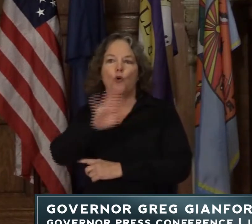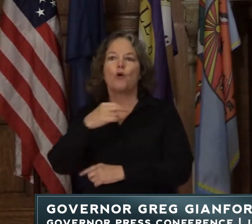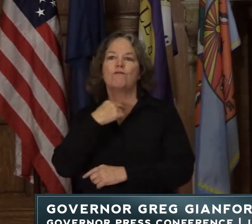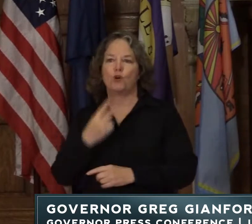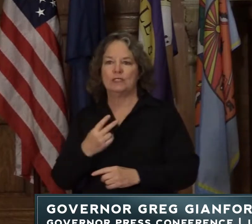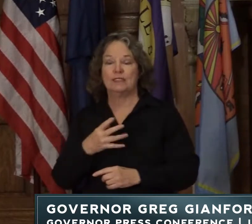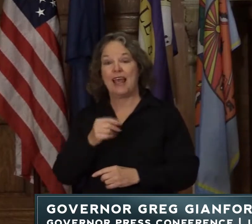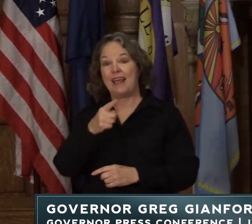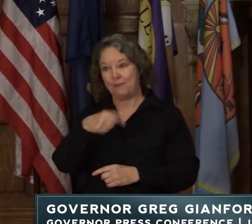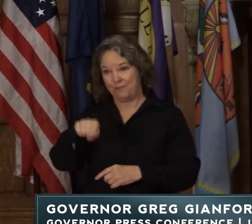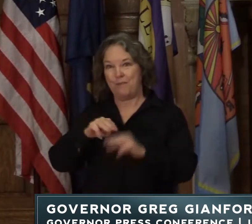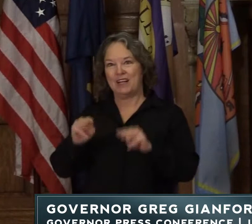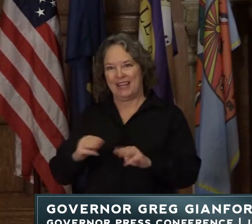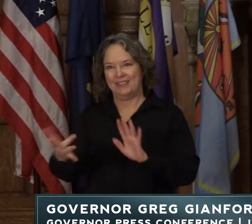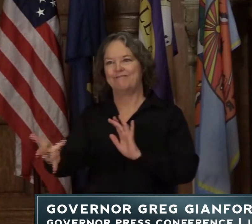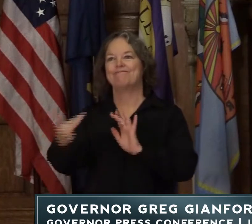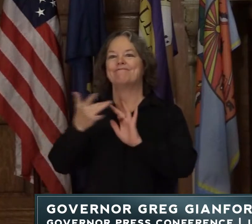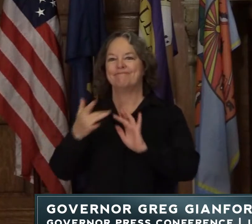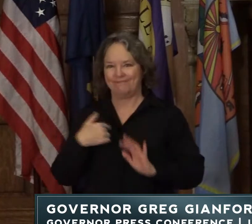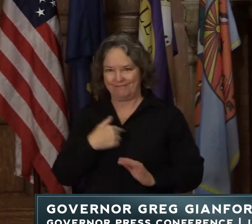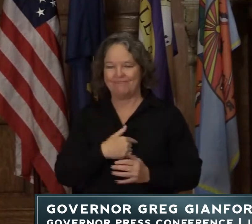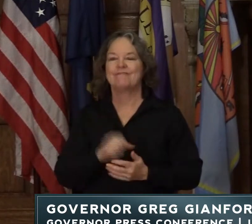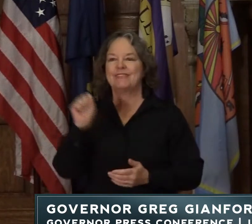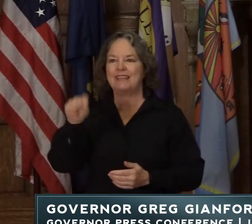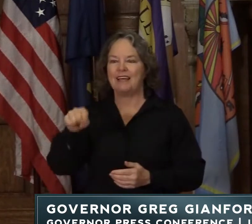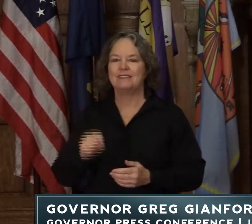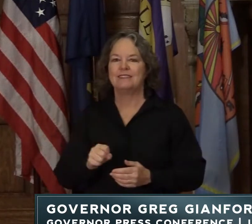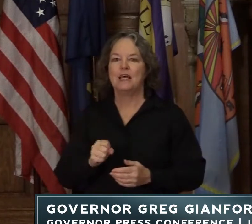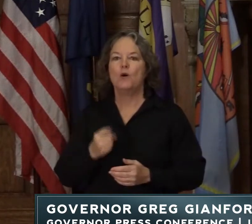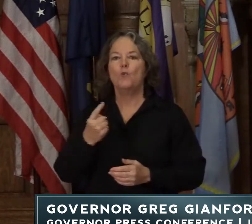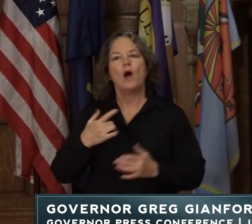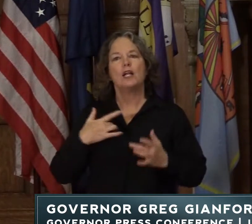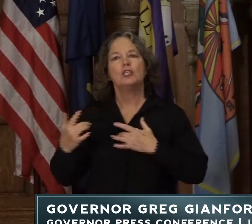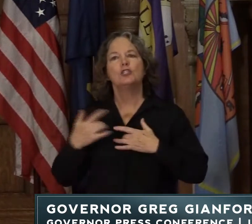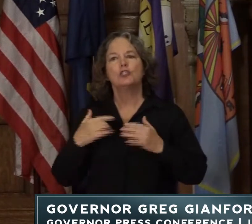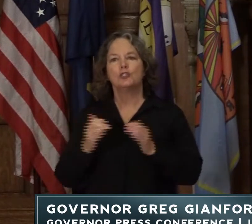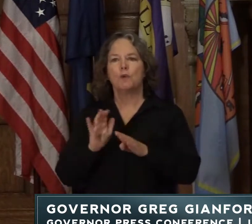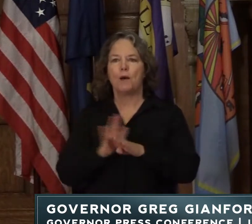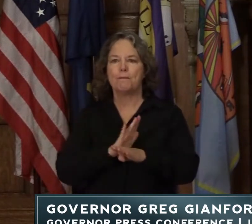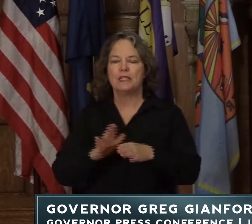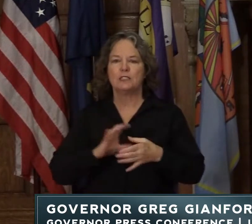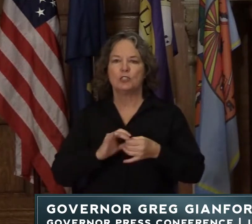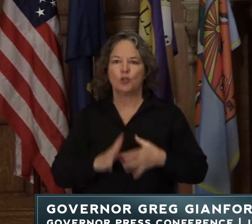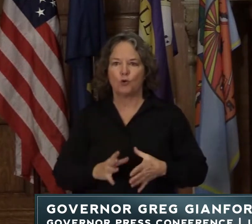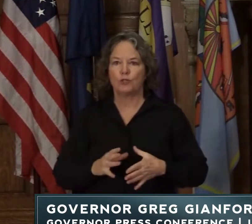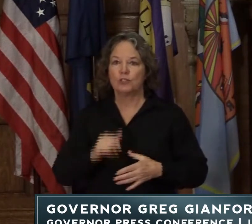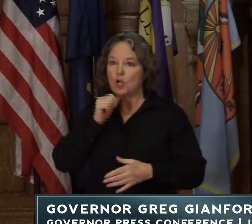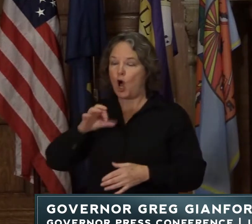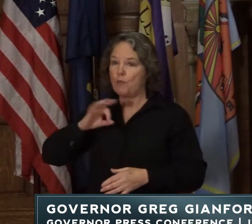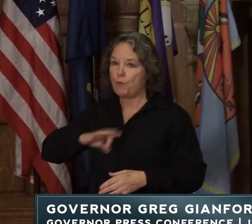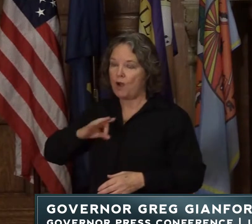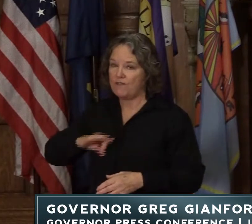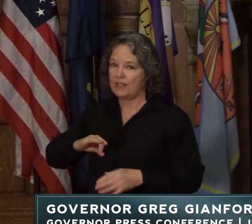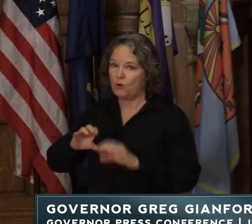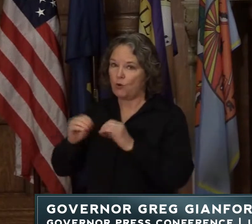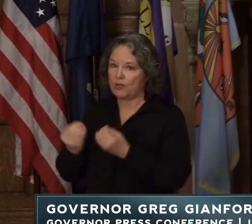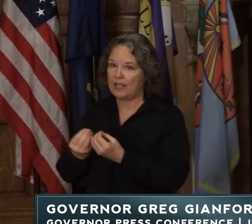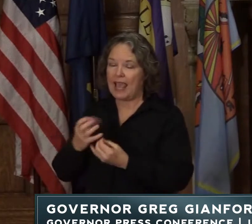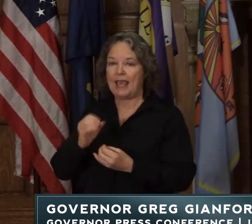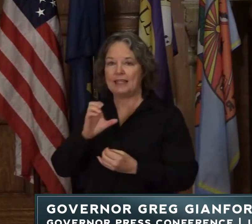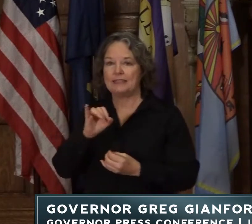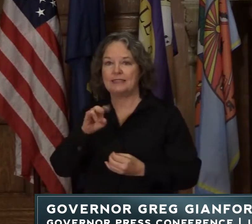us. One of the central concerns that small business owners, nonprofit organizations, and civic leaders